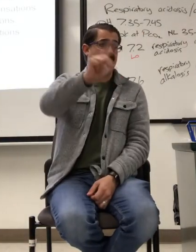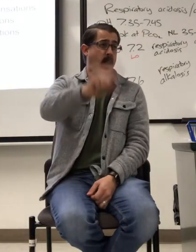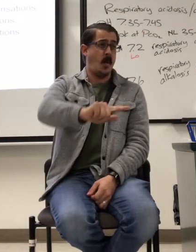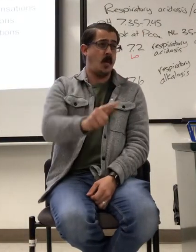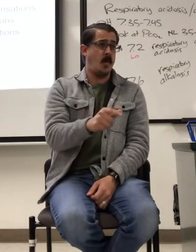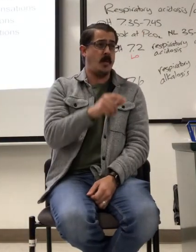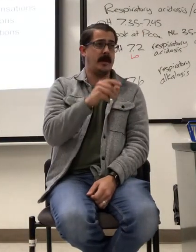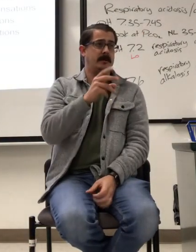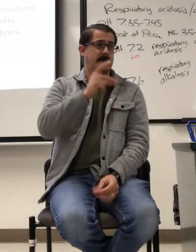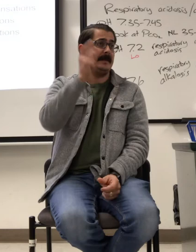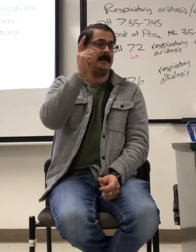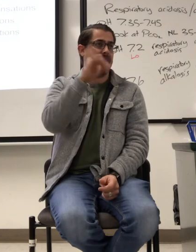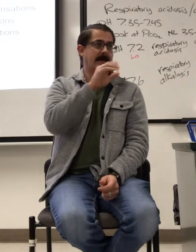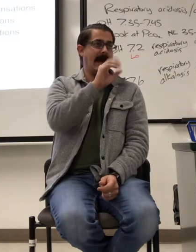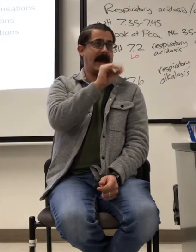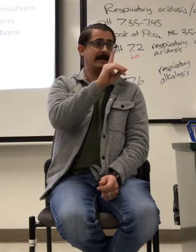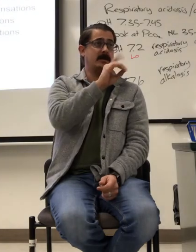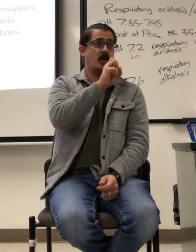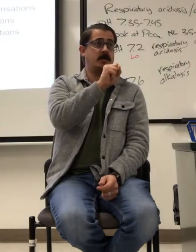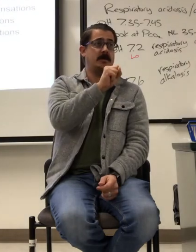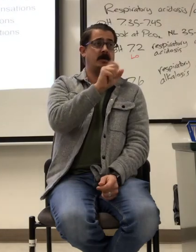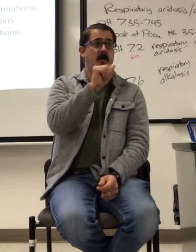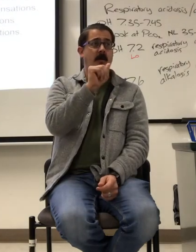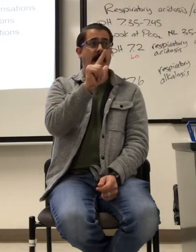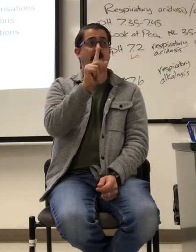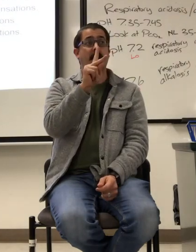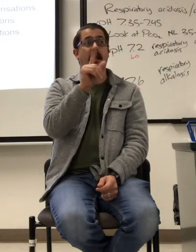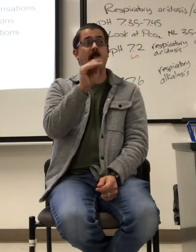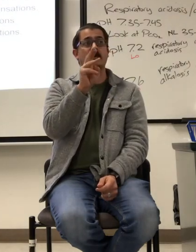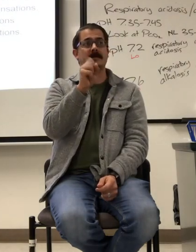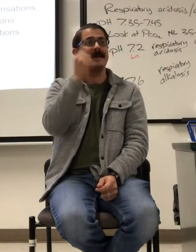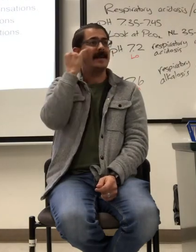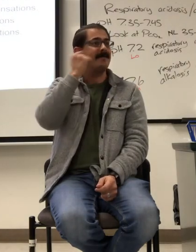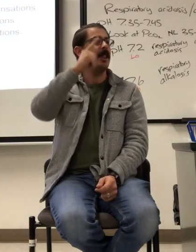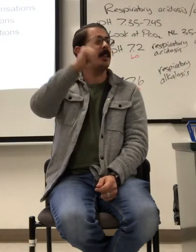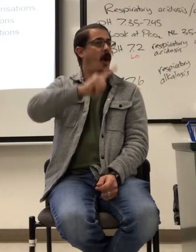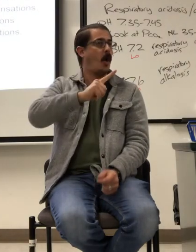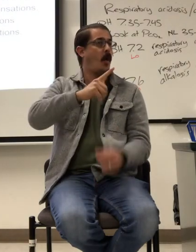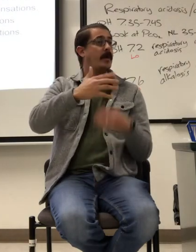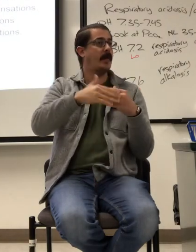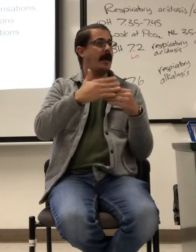that acidosis or alkalosis? If it's too low,